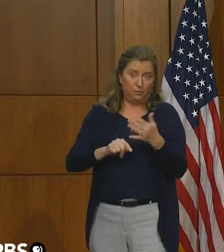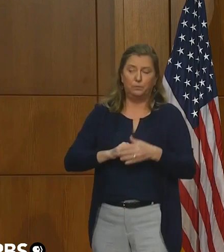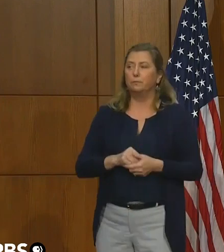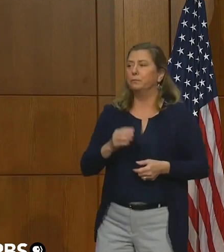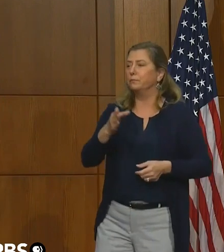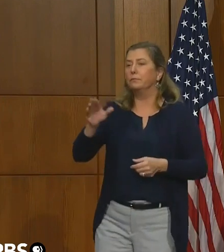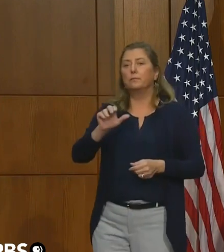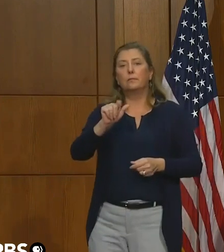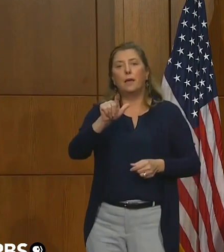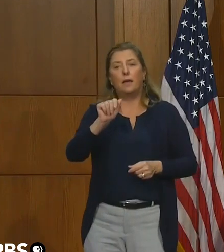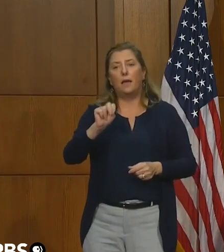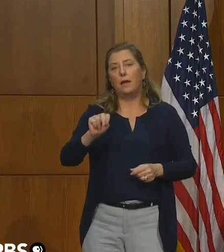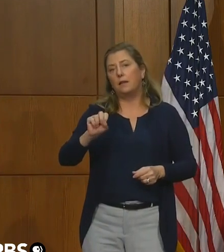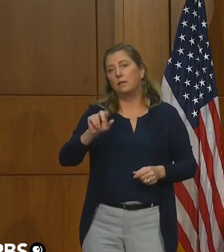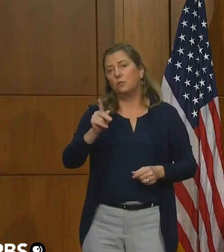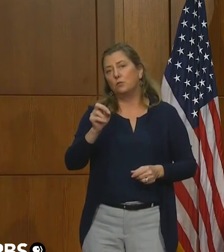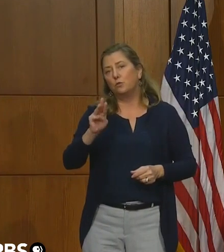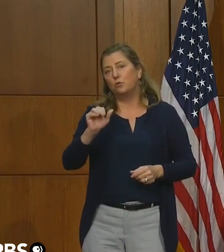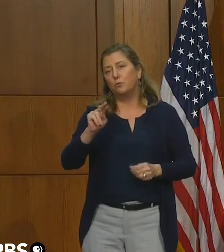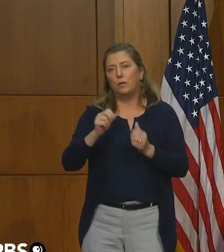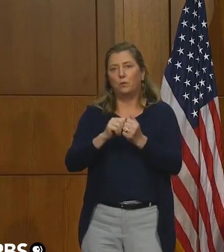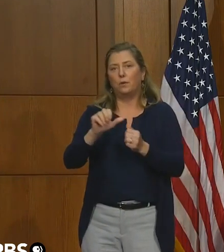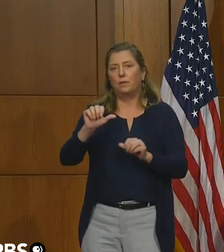Alan Suderman with the Associated